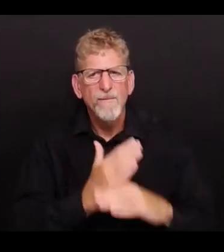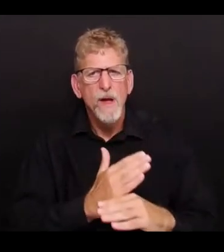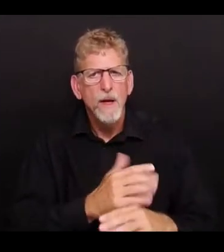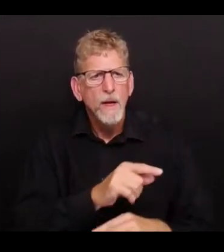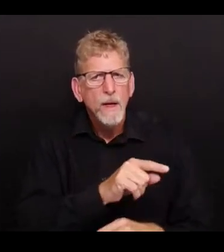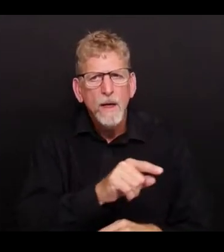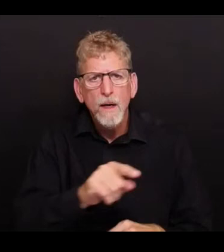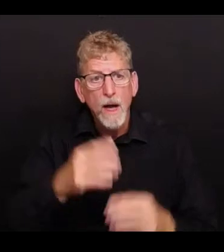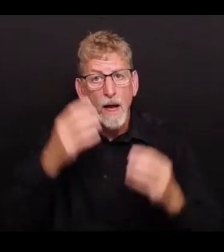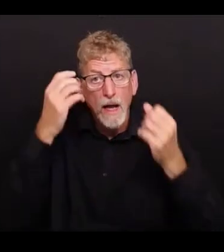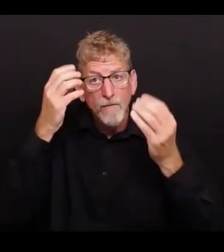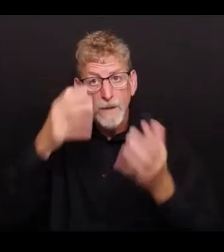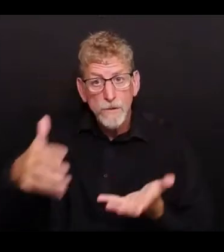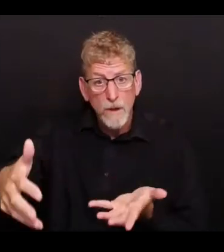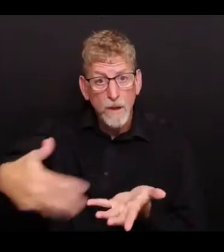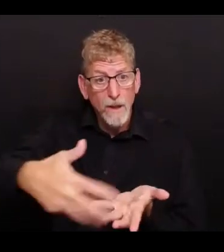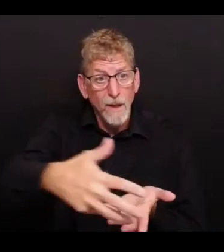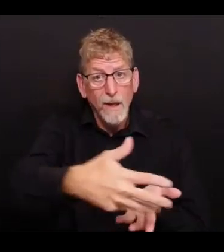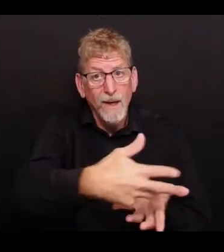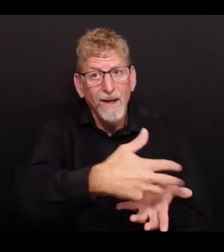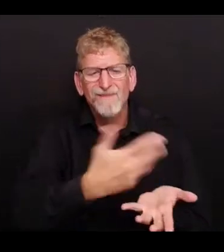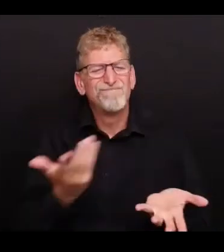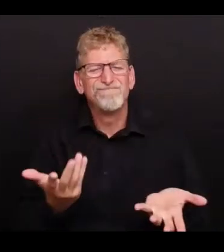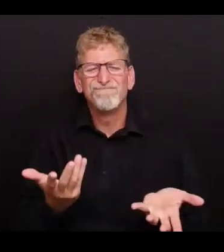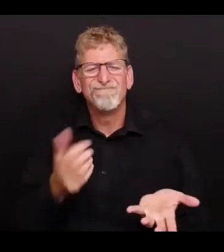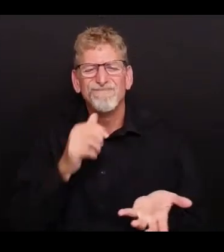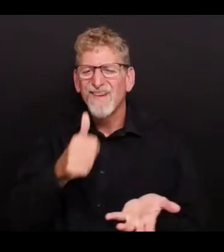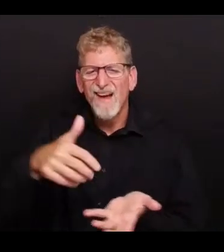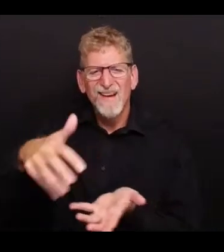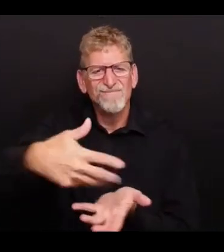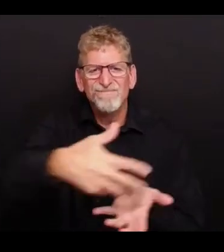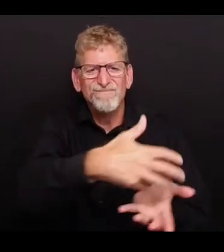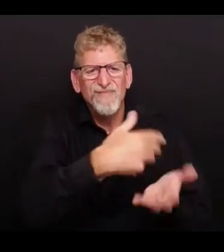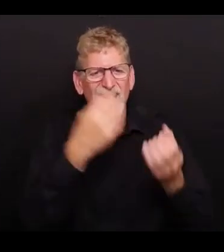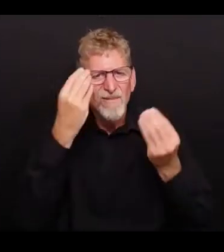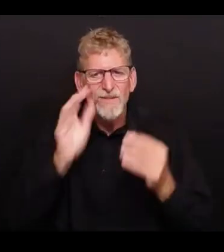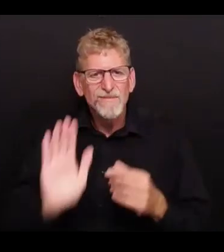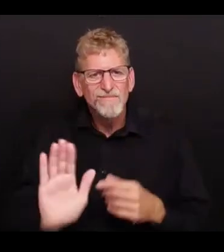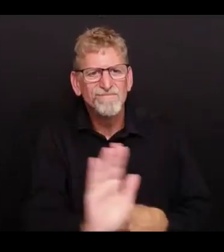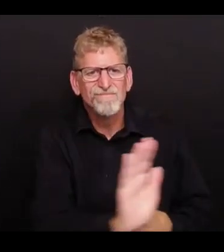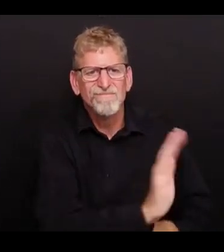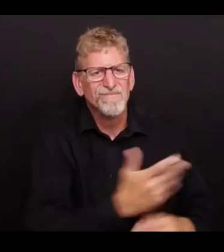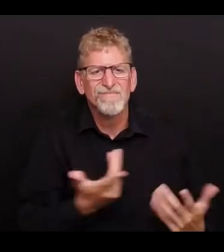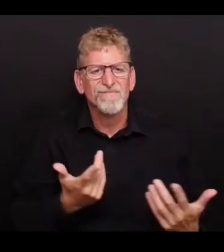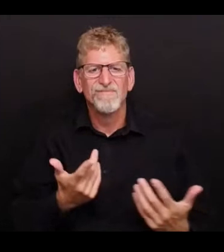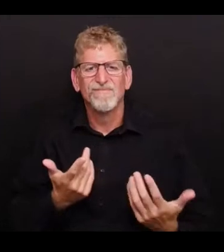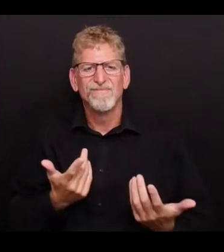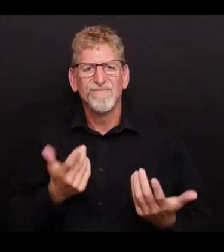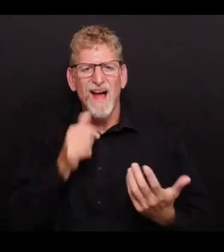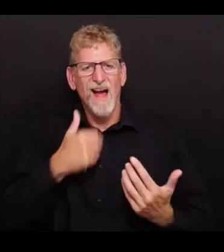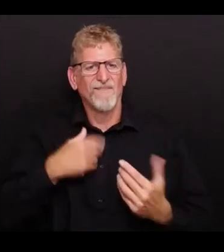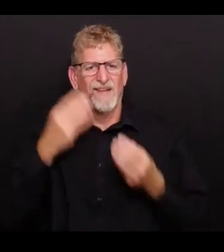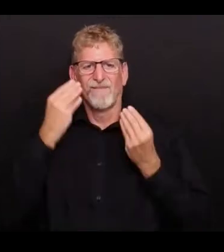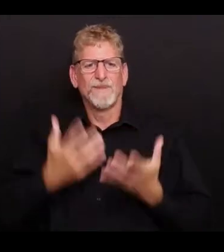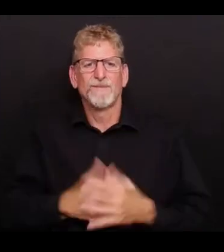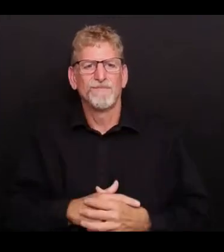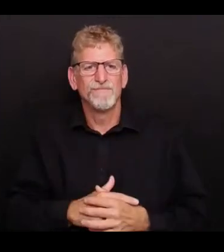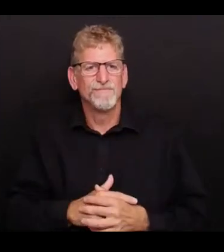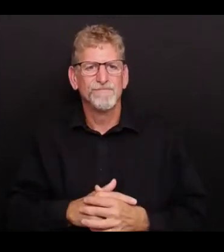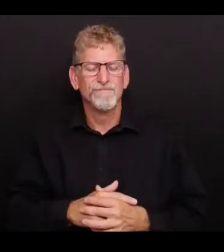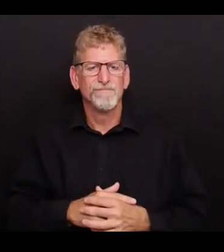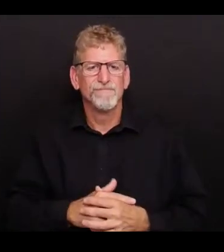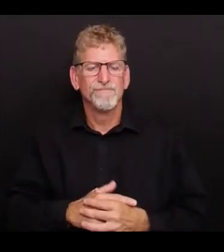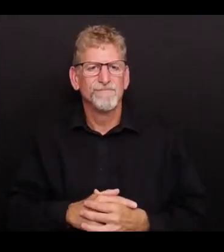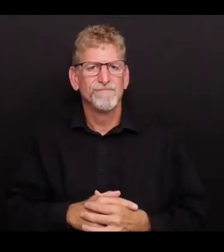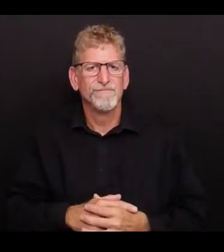the information on and then giving the opportunity to partner with our health colleagues to see if there are what the correlations are,